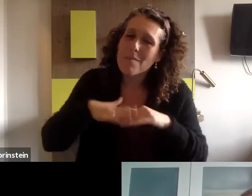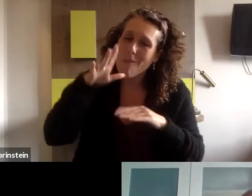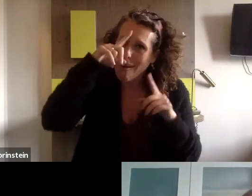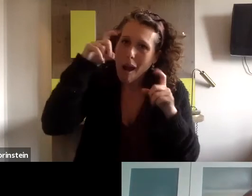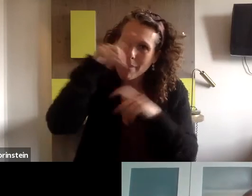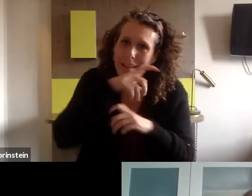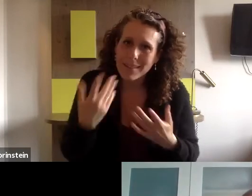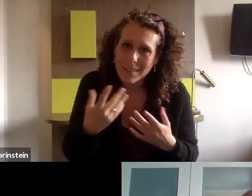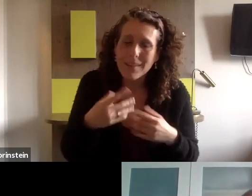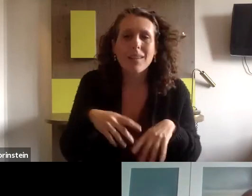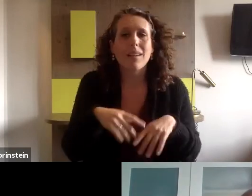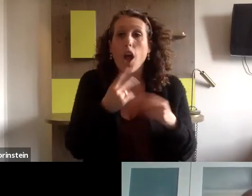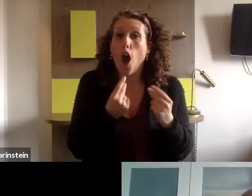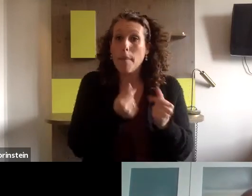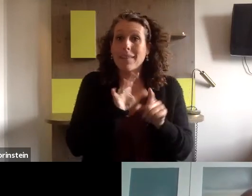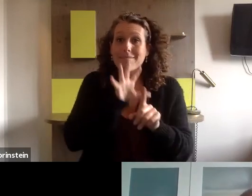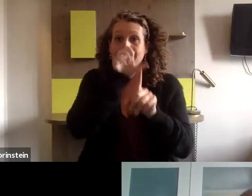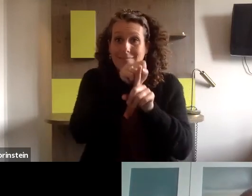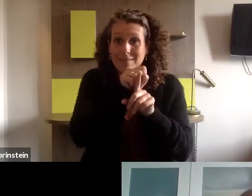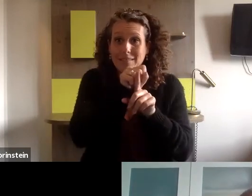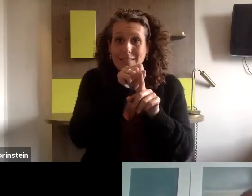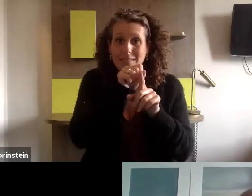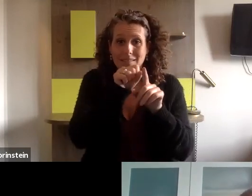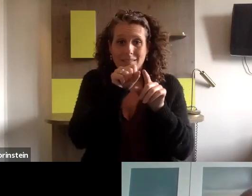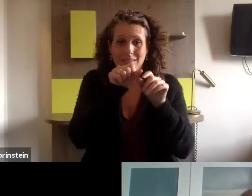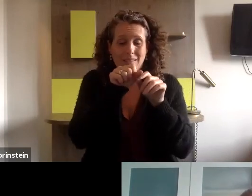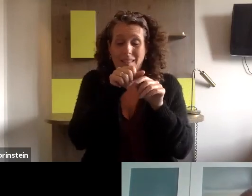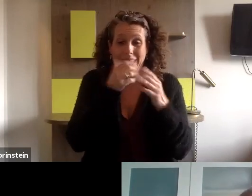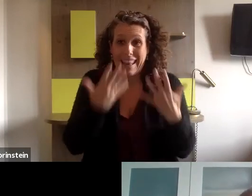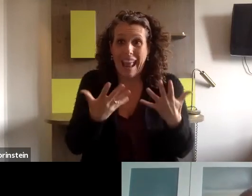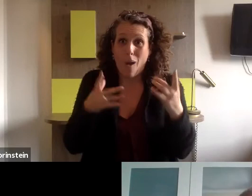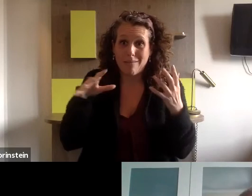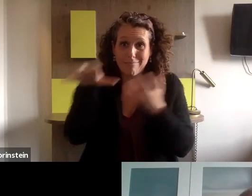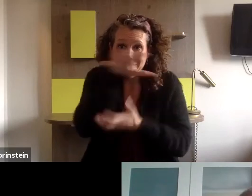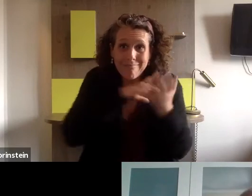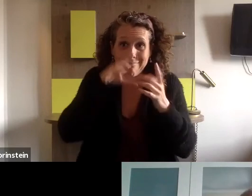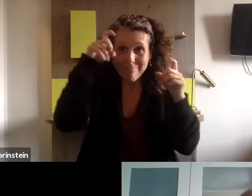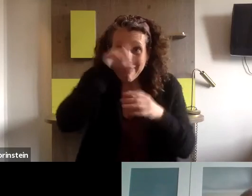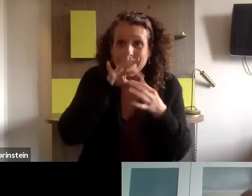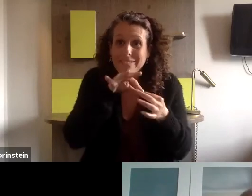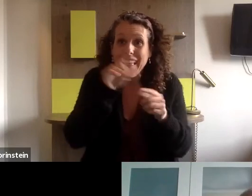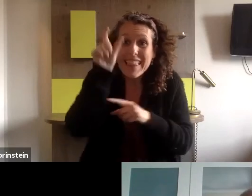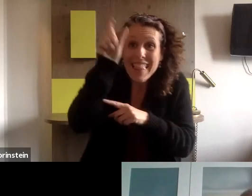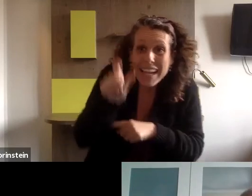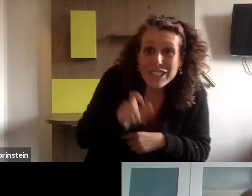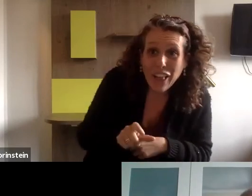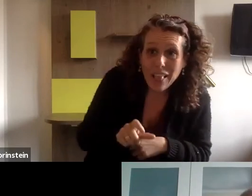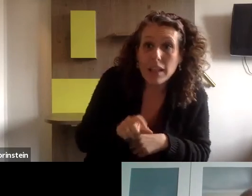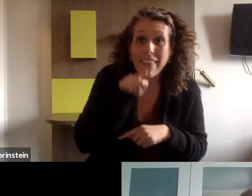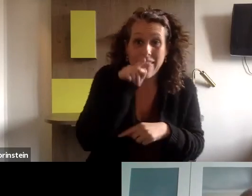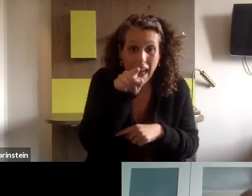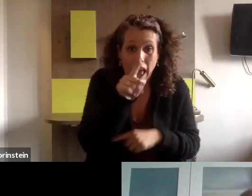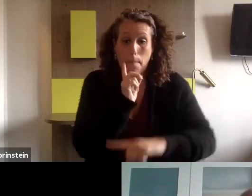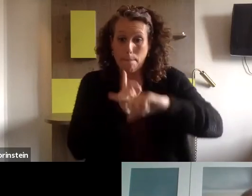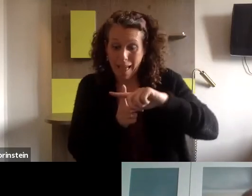recognition systems above their lexical level. And then even combining with learning and dynamic